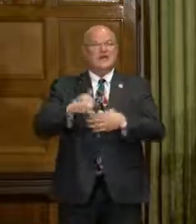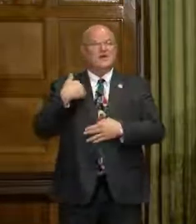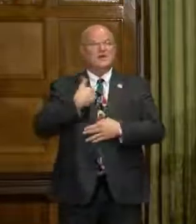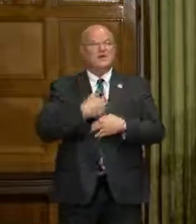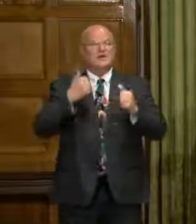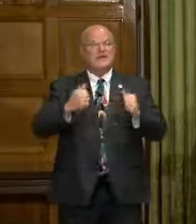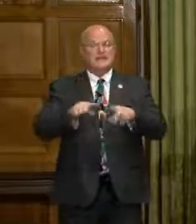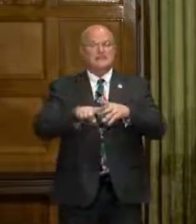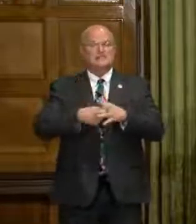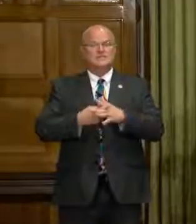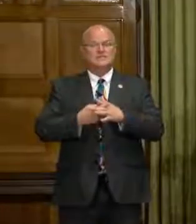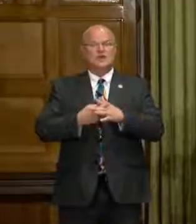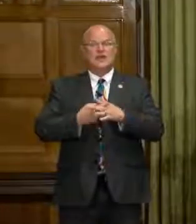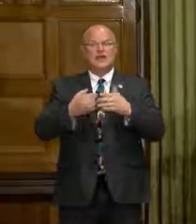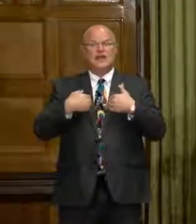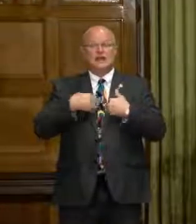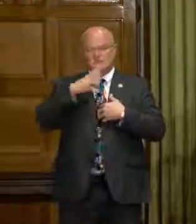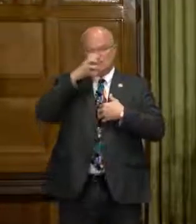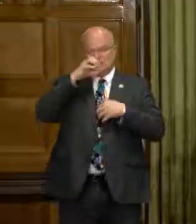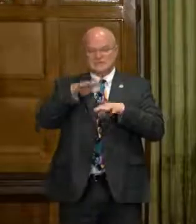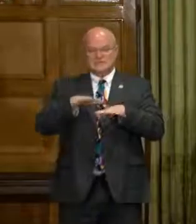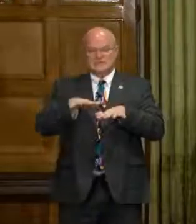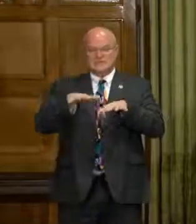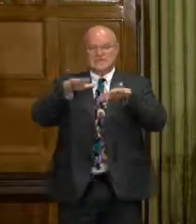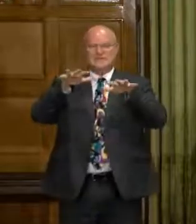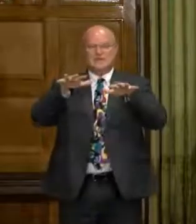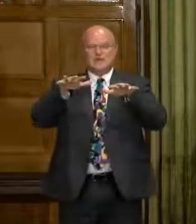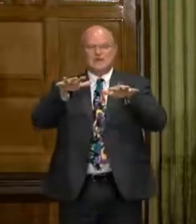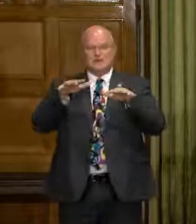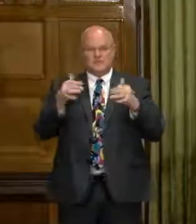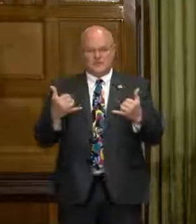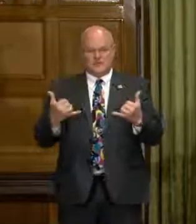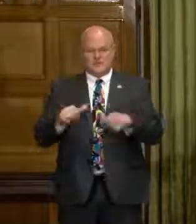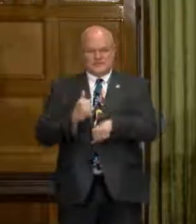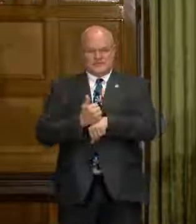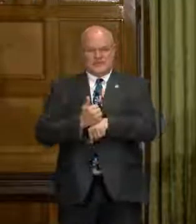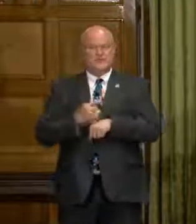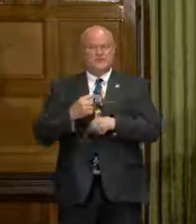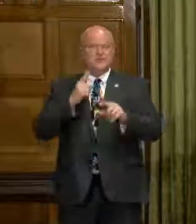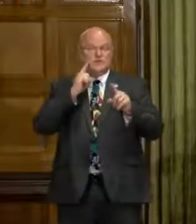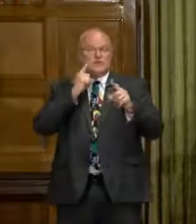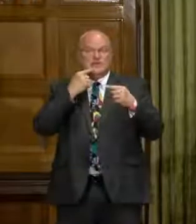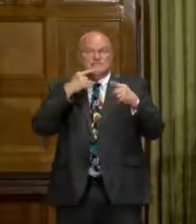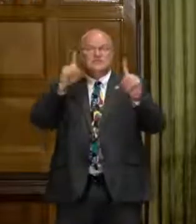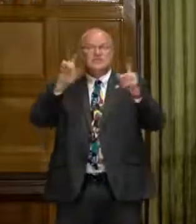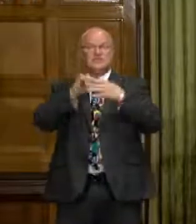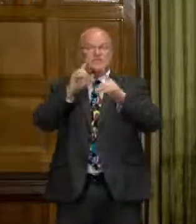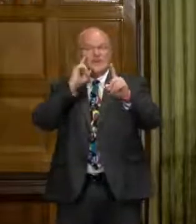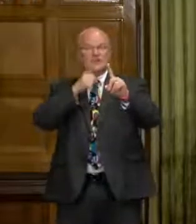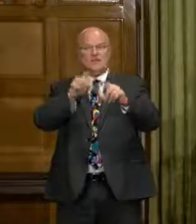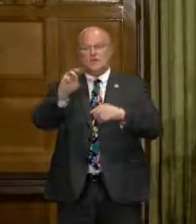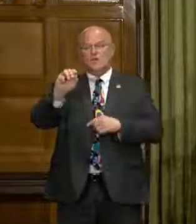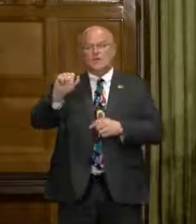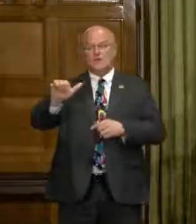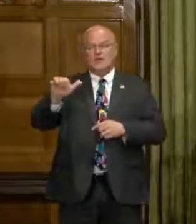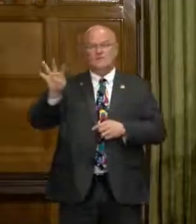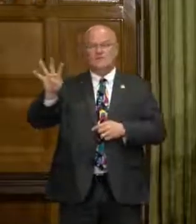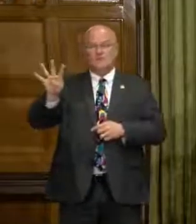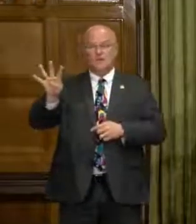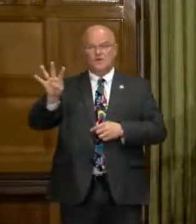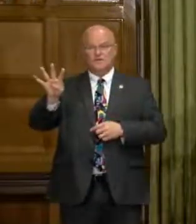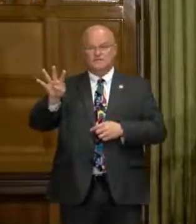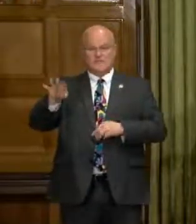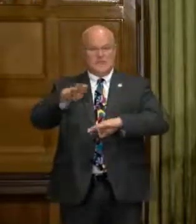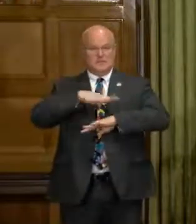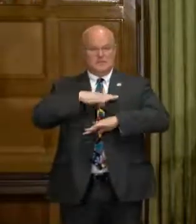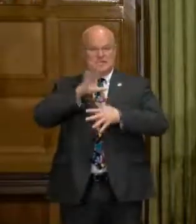can start lifting some of the restrictions that are currently in place. To achieve that goal of May 4 and meeting